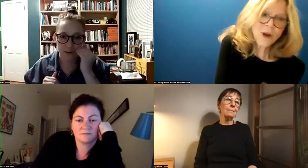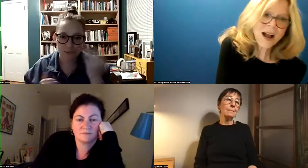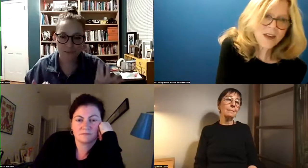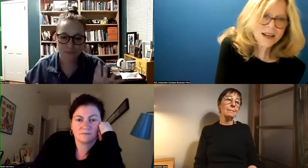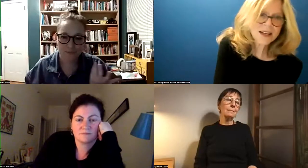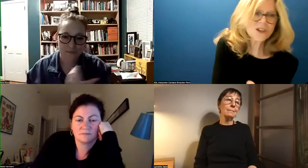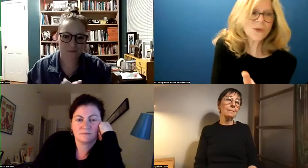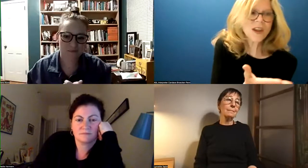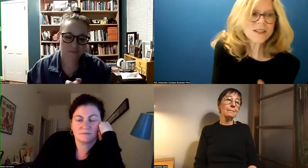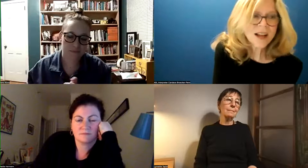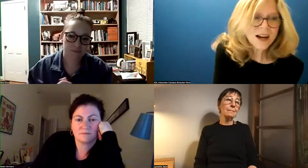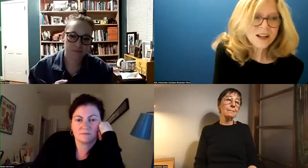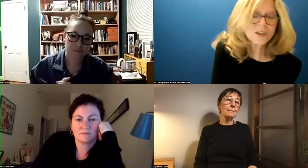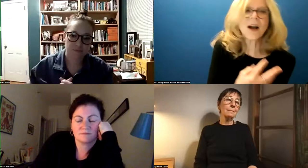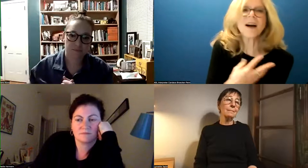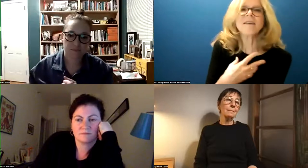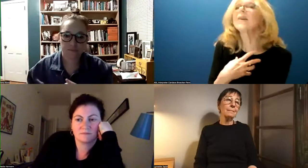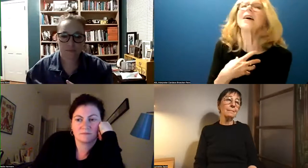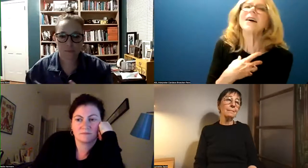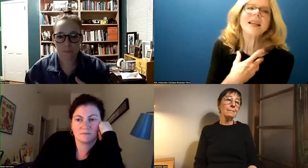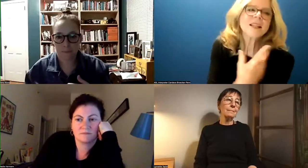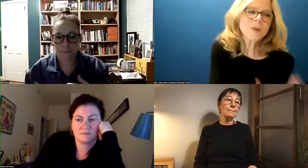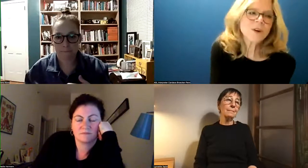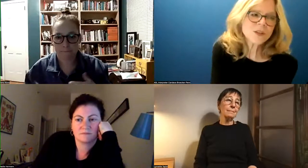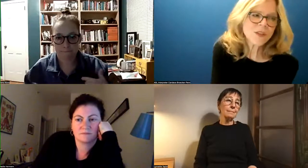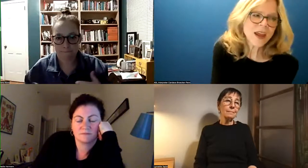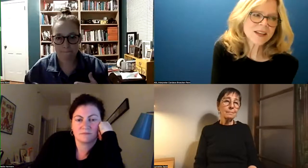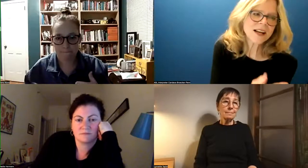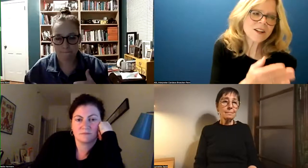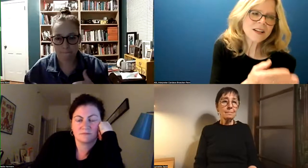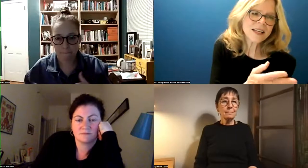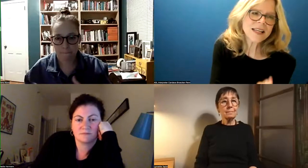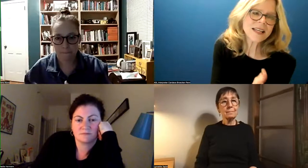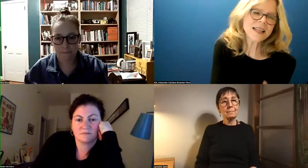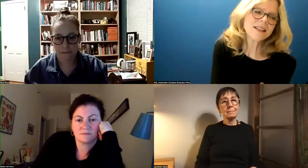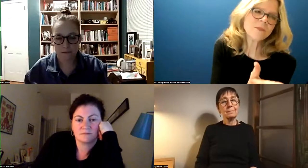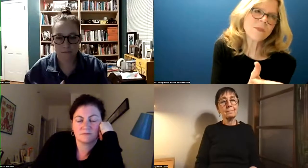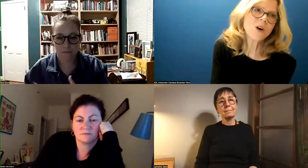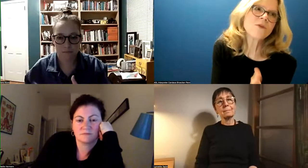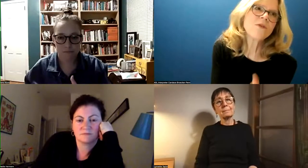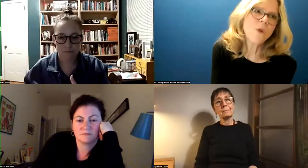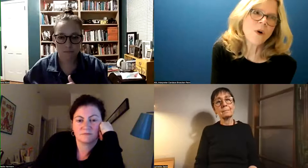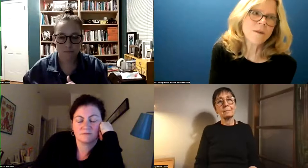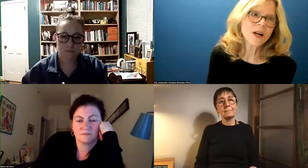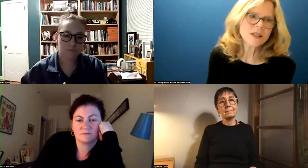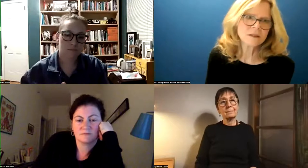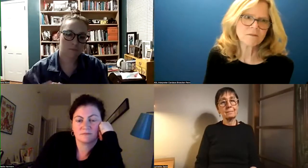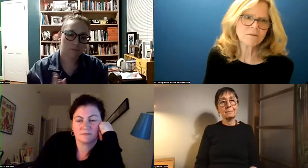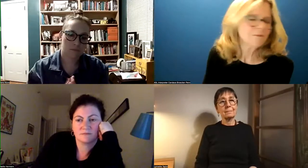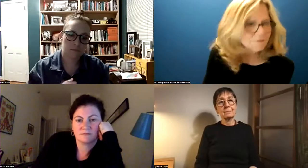When you have that connection with ASL, you have an experience with ASL in its own form.